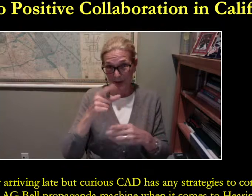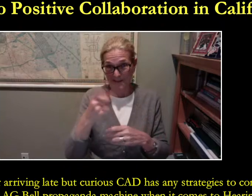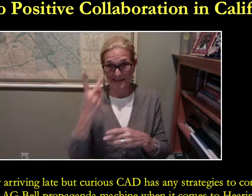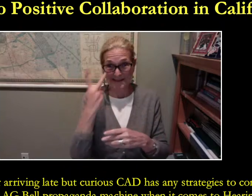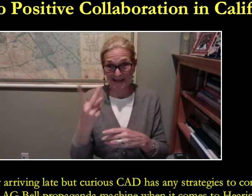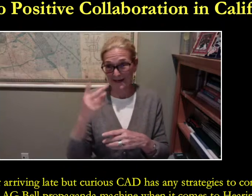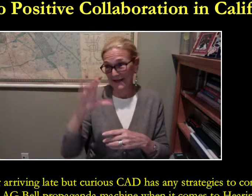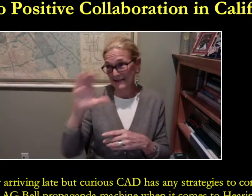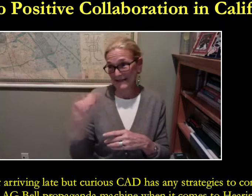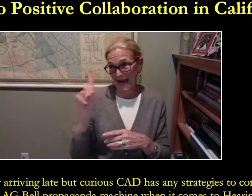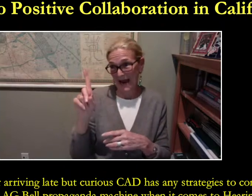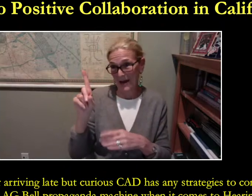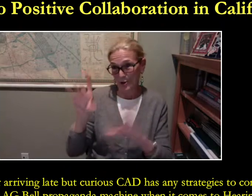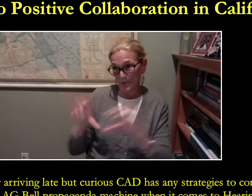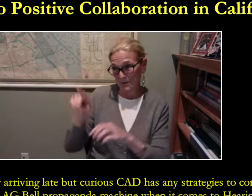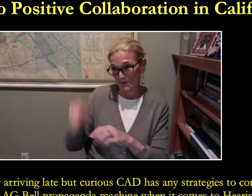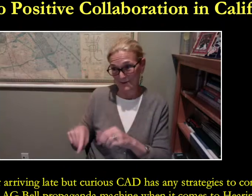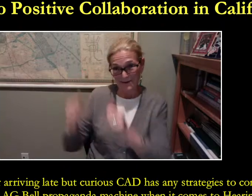volunteers.